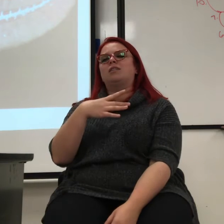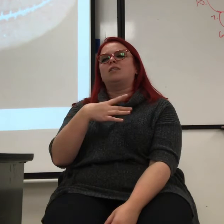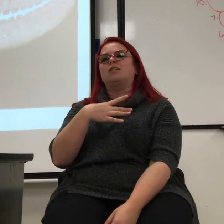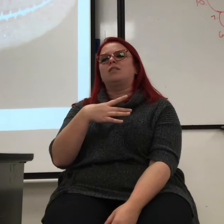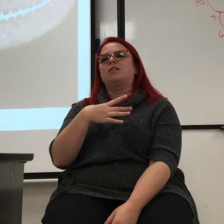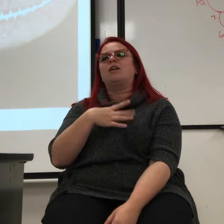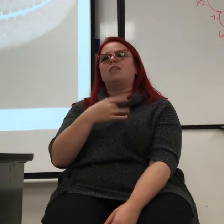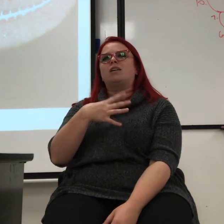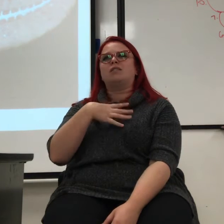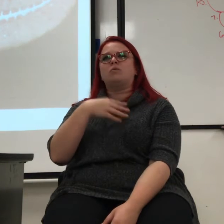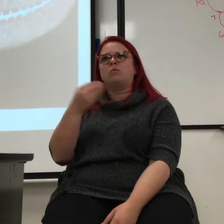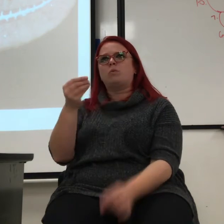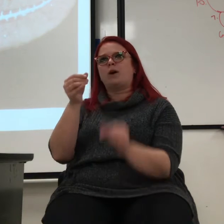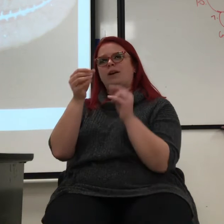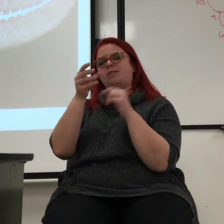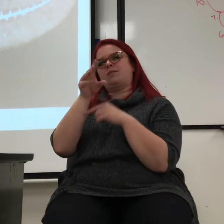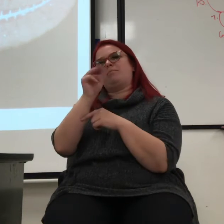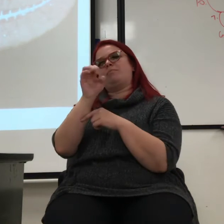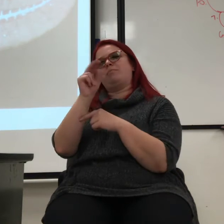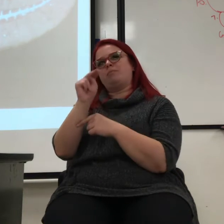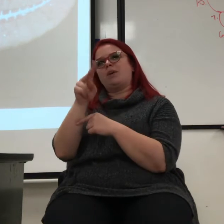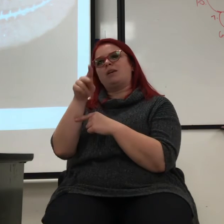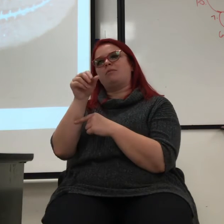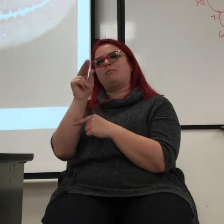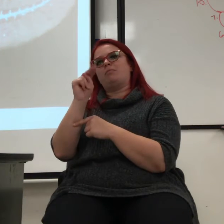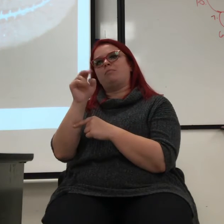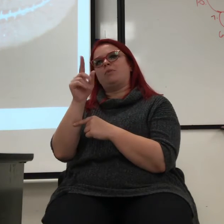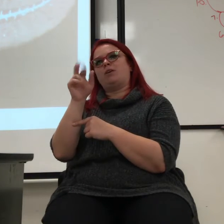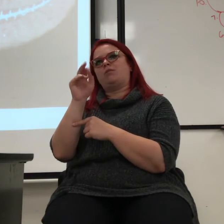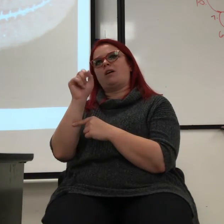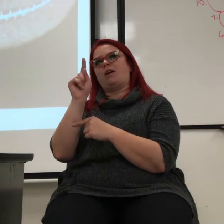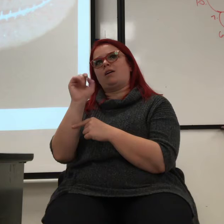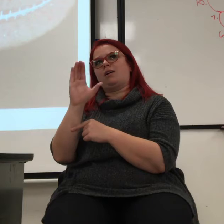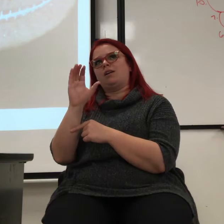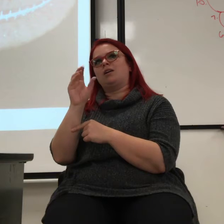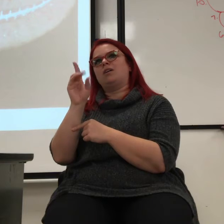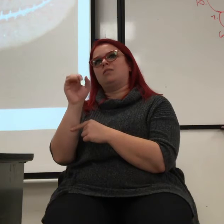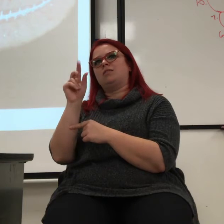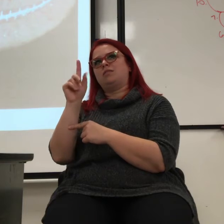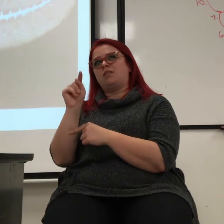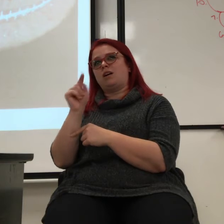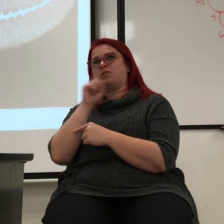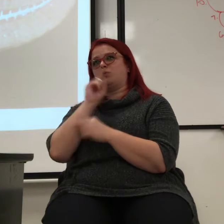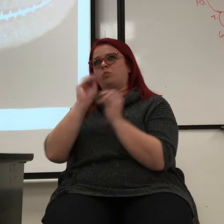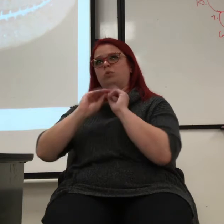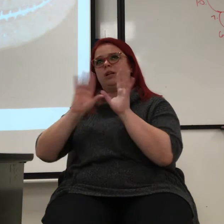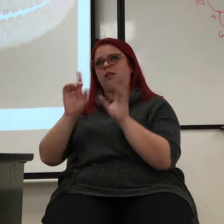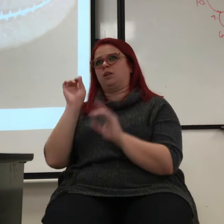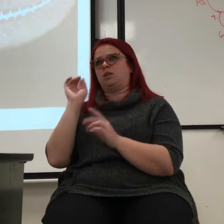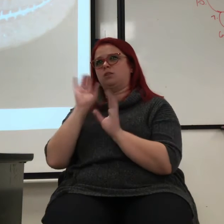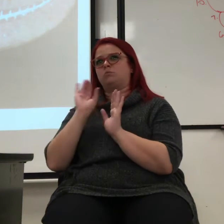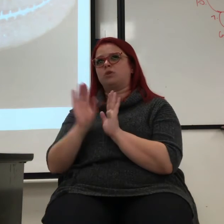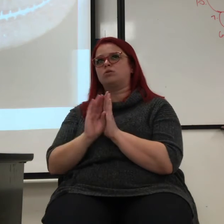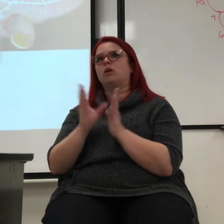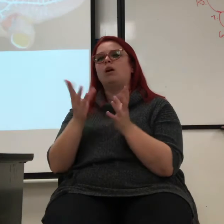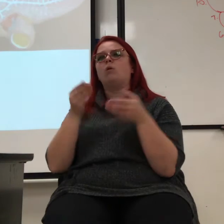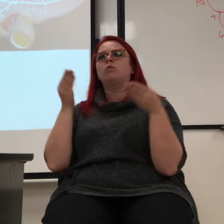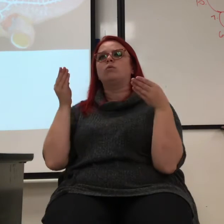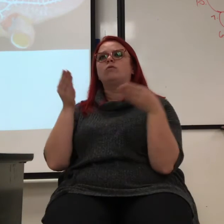main pancreatic duct. Okay. That's what's showing well. Well, I want to focus on